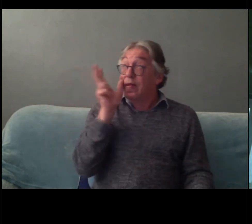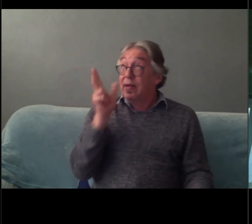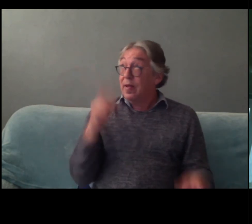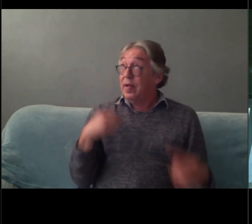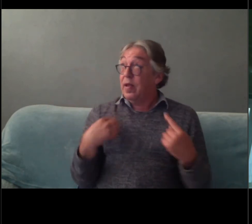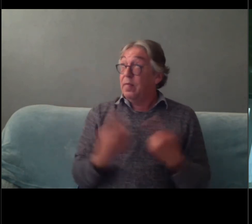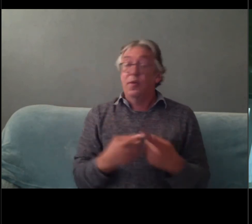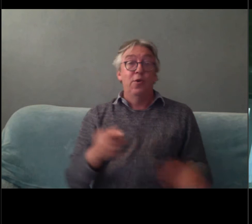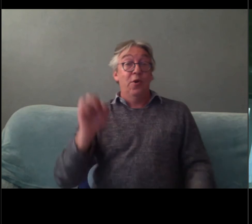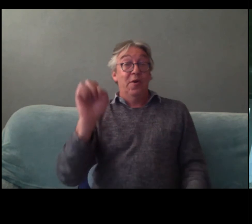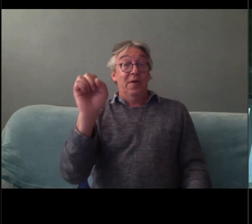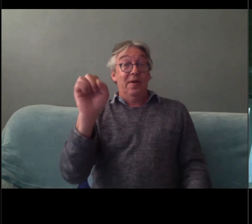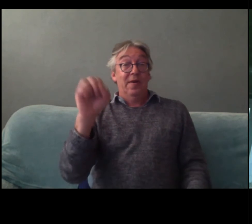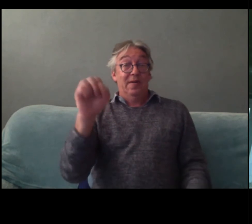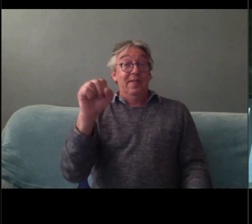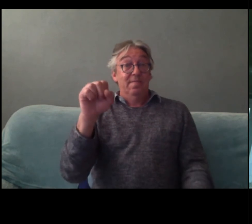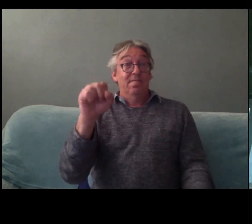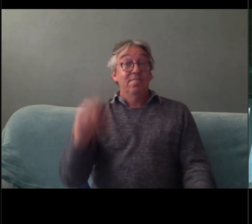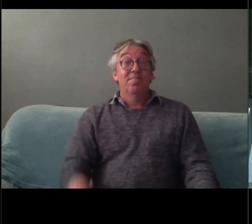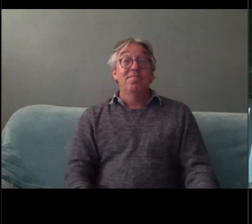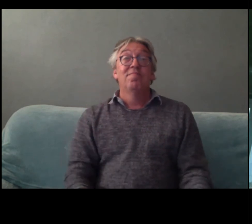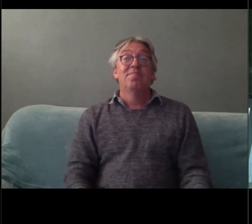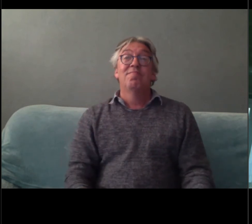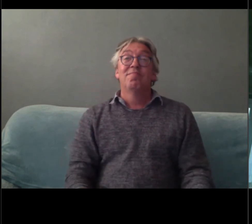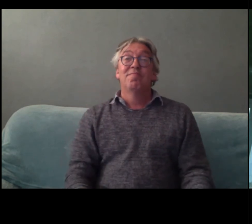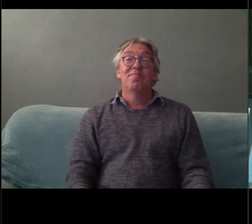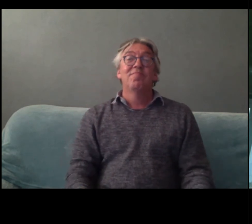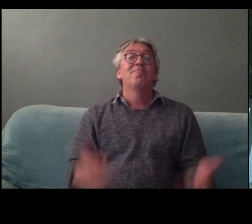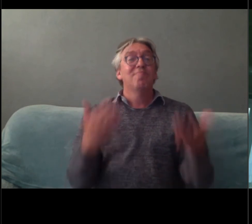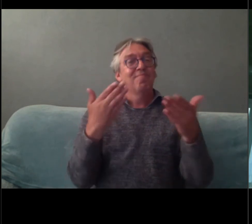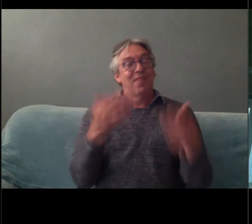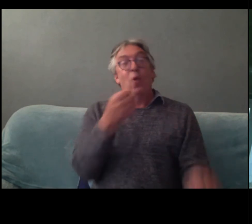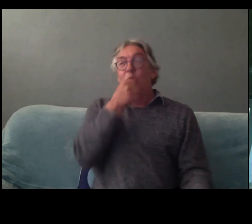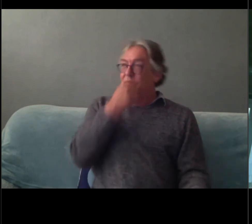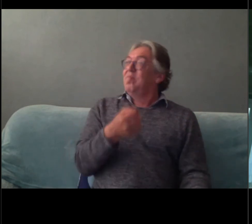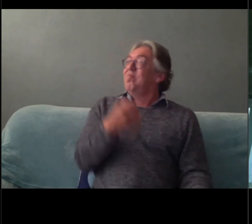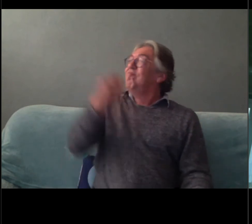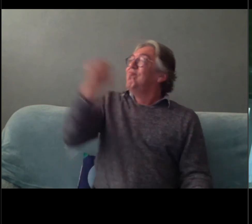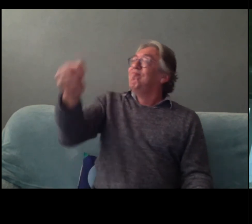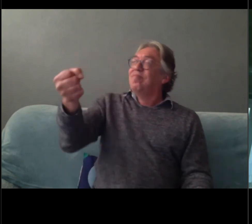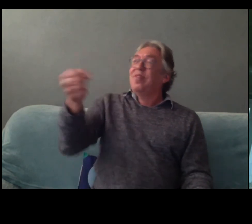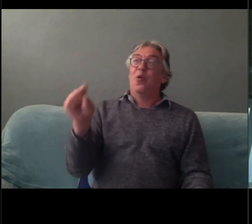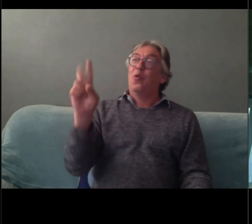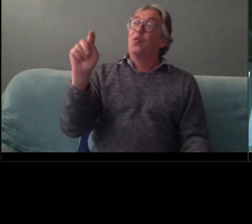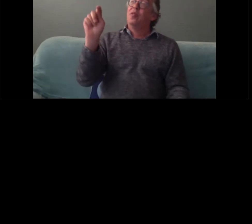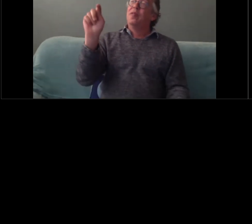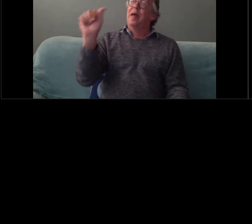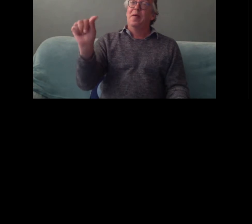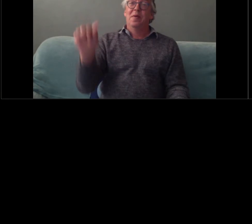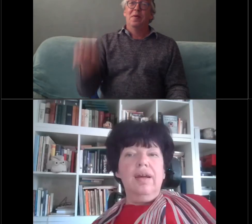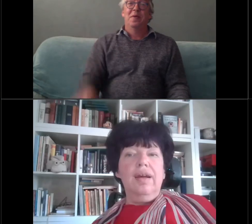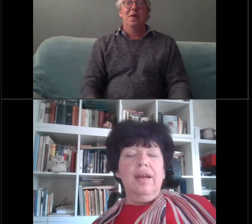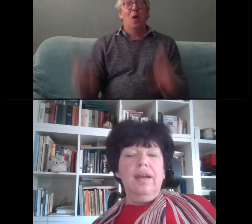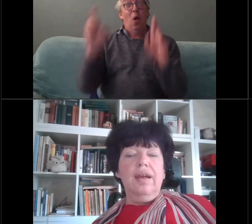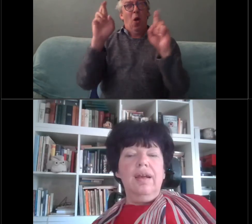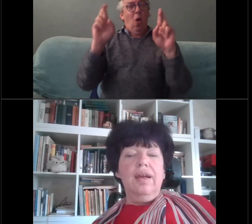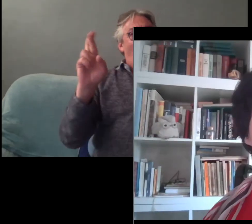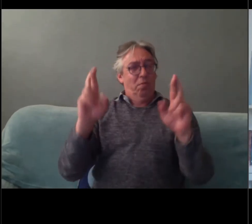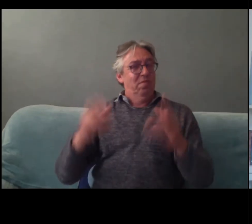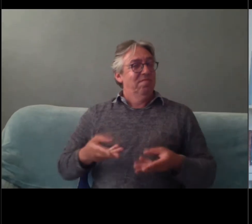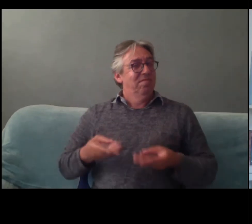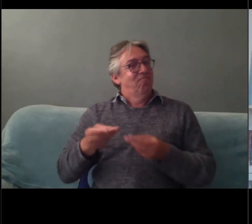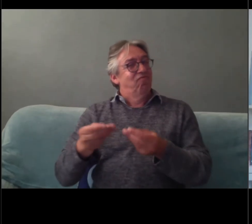Yes, I'm here. I can hear you. Okay, I'll hand over the floor to you, and we will cross our fingers that it will be fine this time. Okay, the floor is